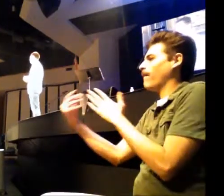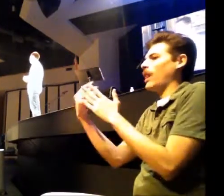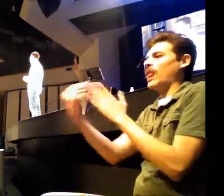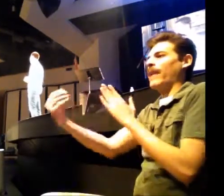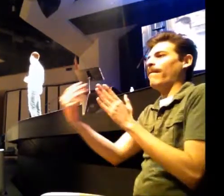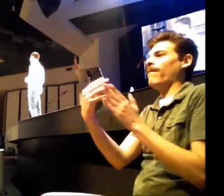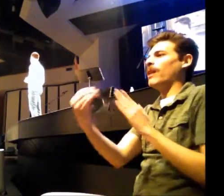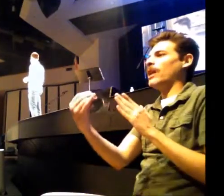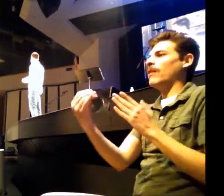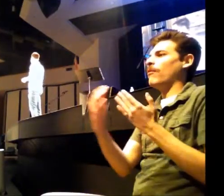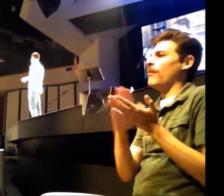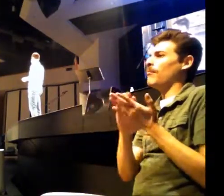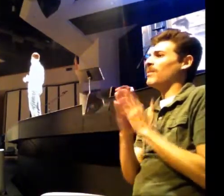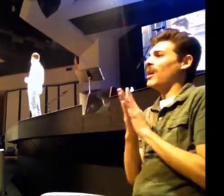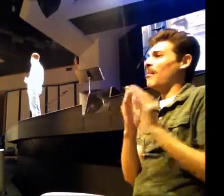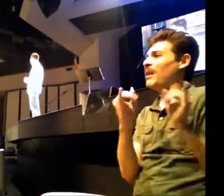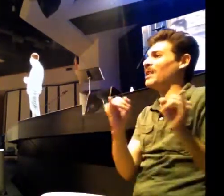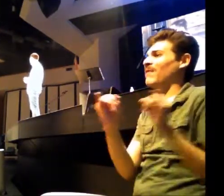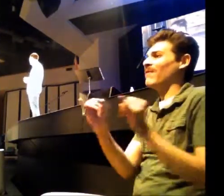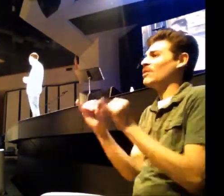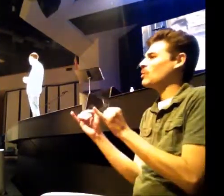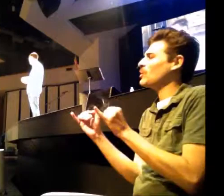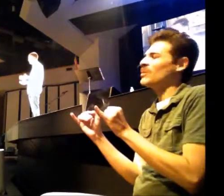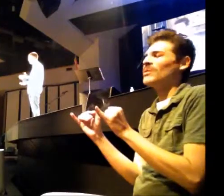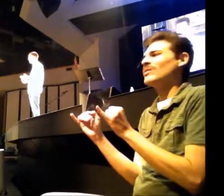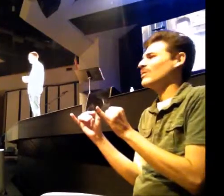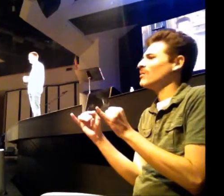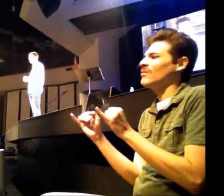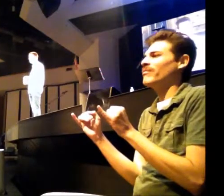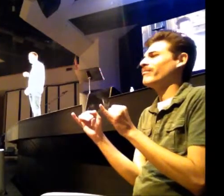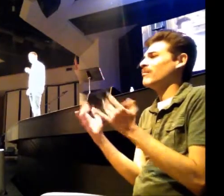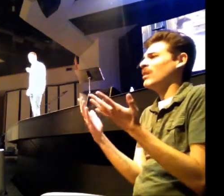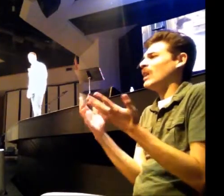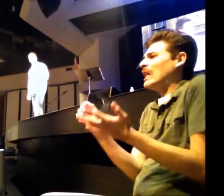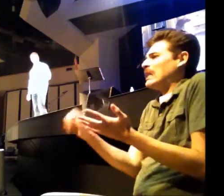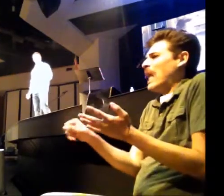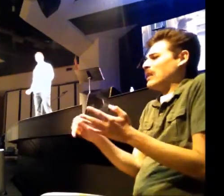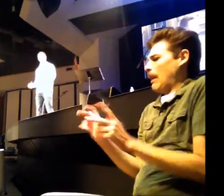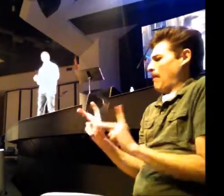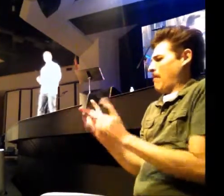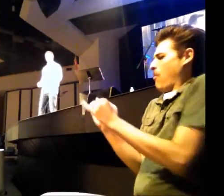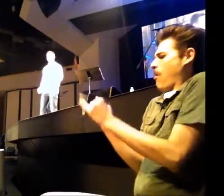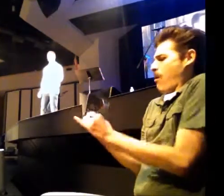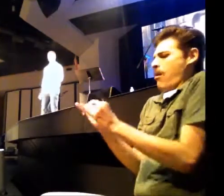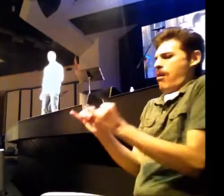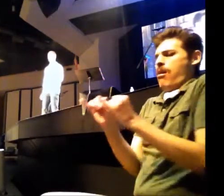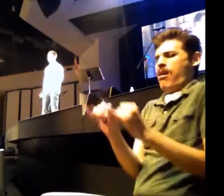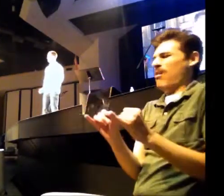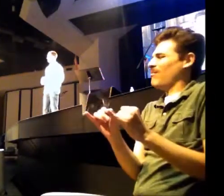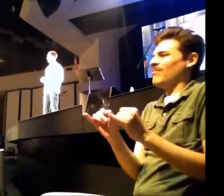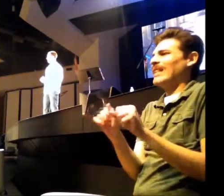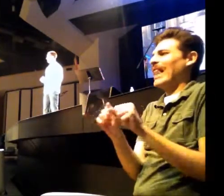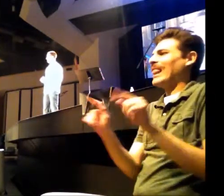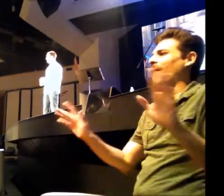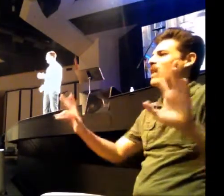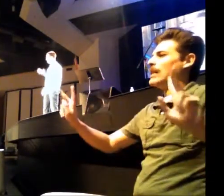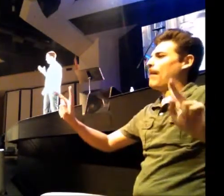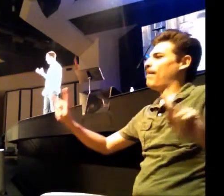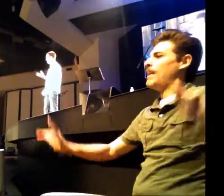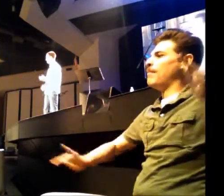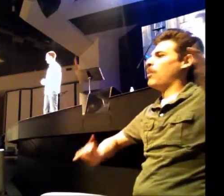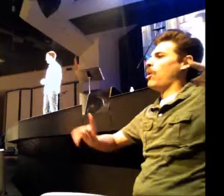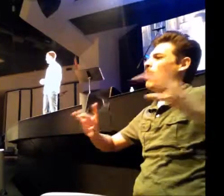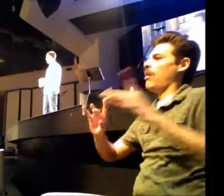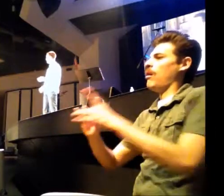individual stories or people with different circumstances and situations, although that was still true. Rather this, they left as a people. It made